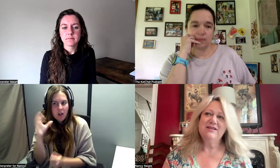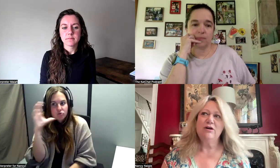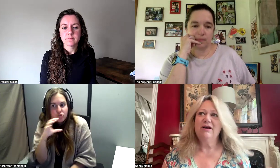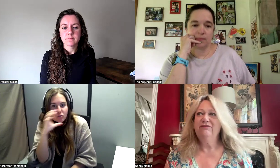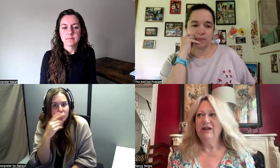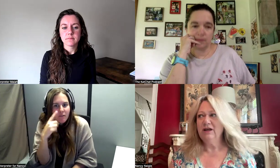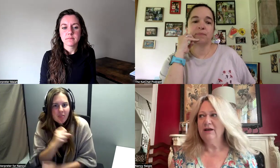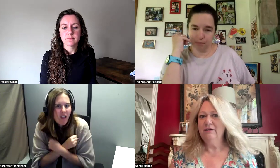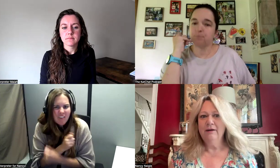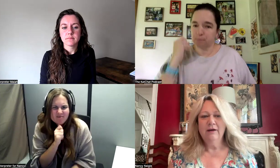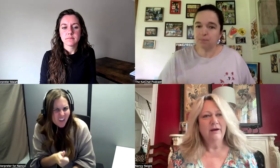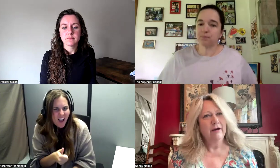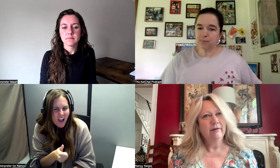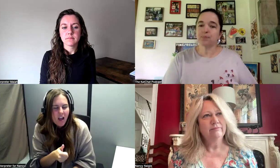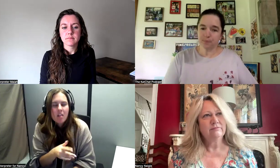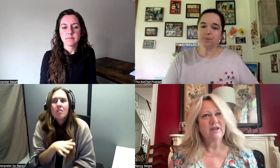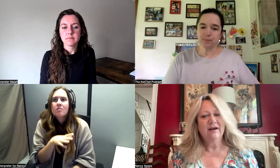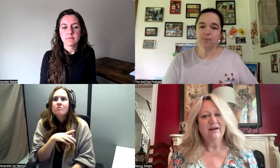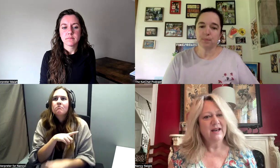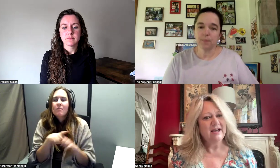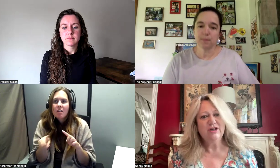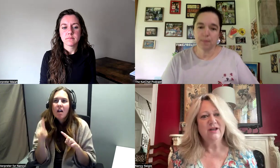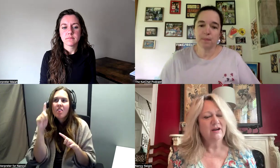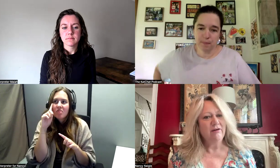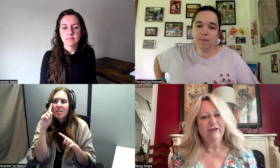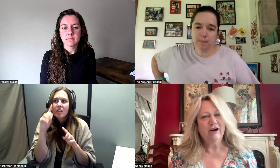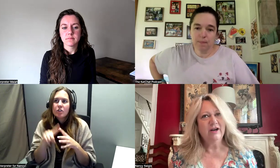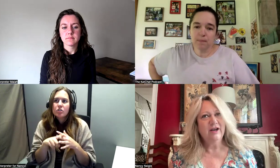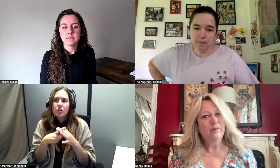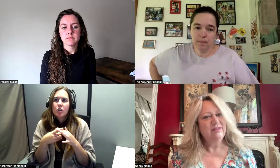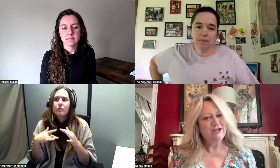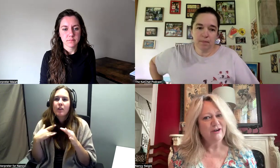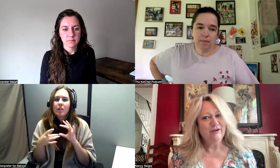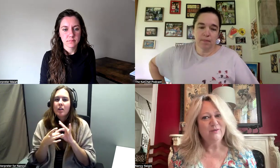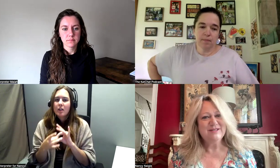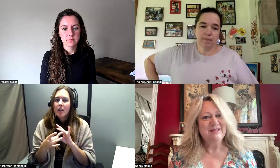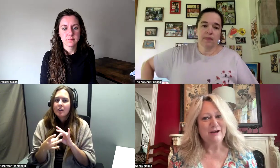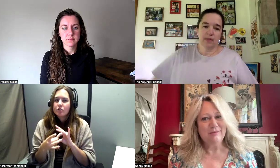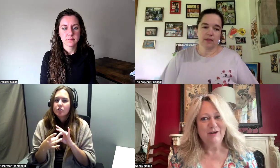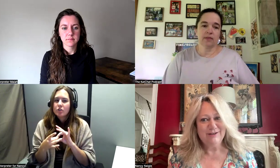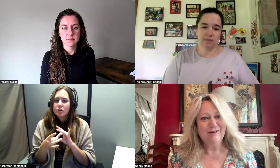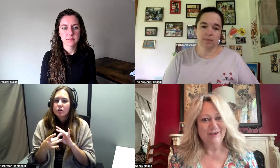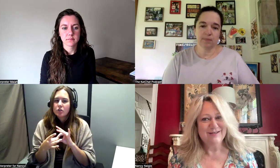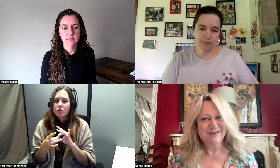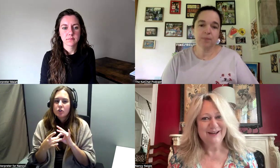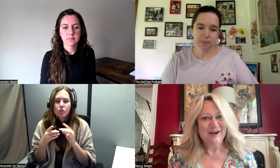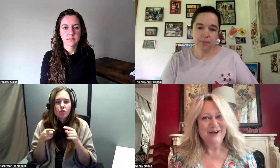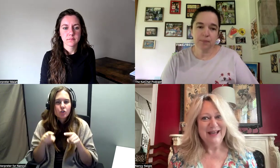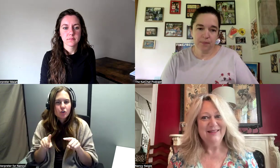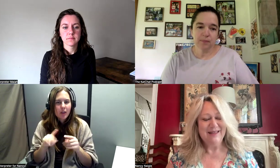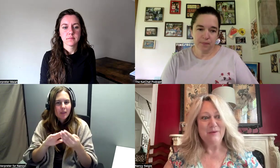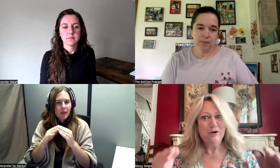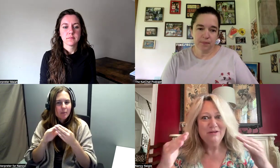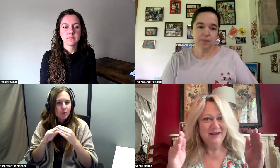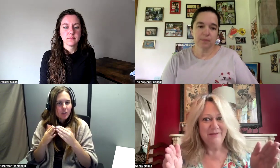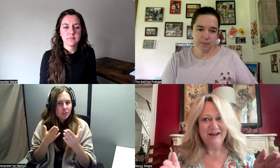like where they started feeling a connection and a comfort with each other was in that community service,